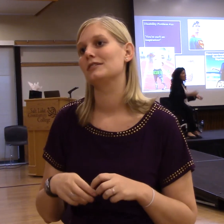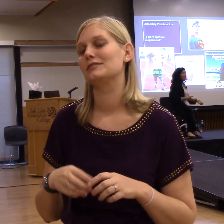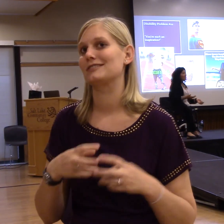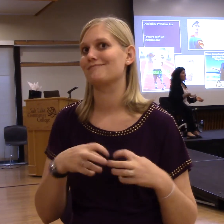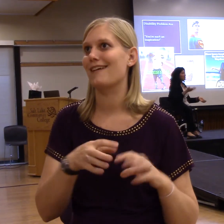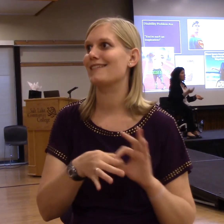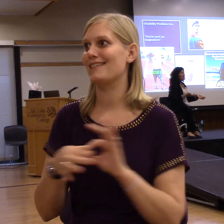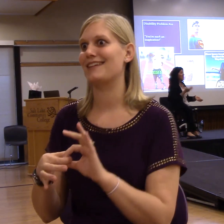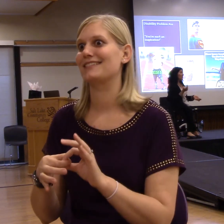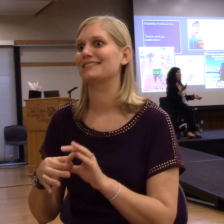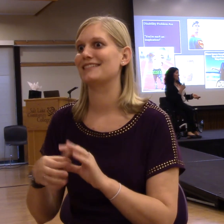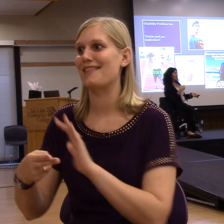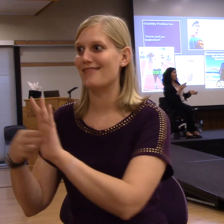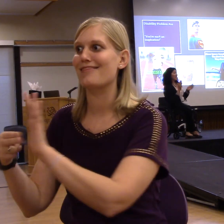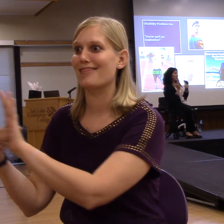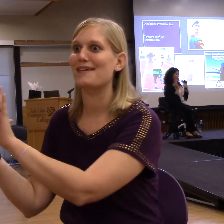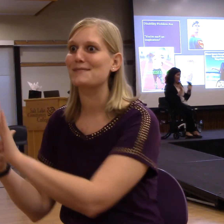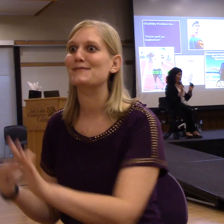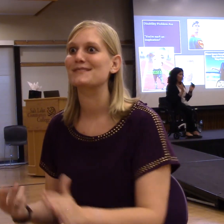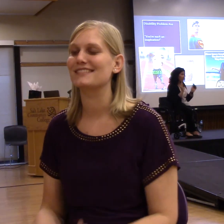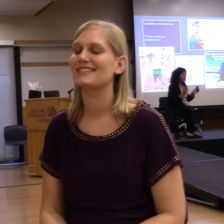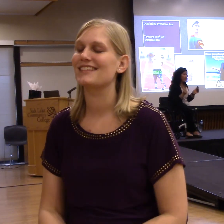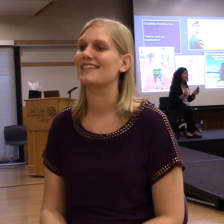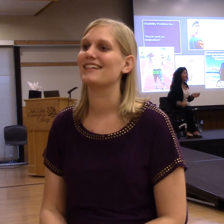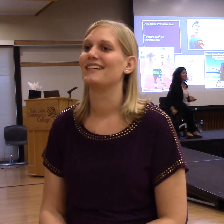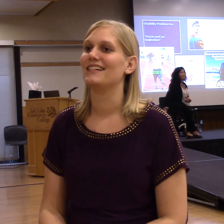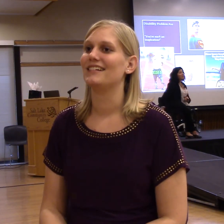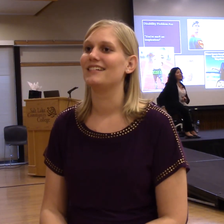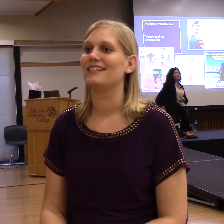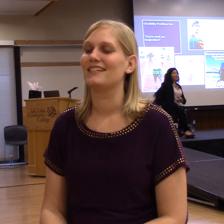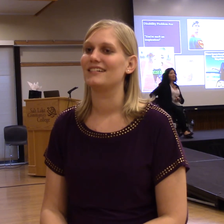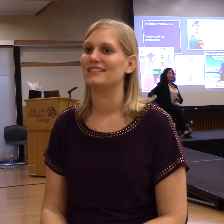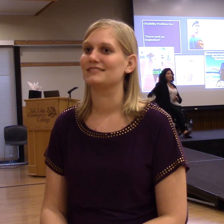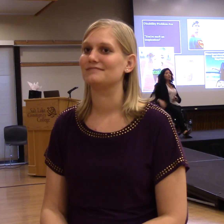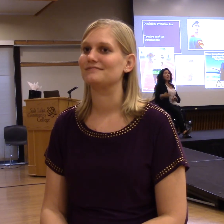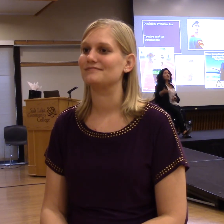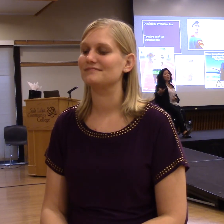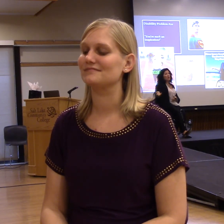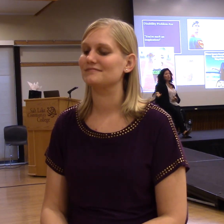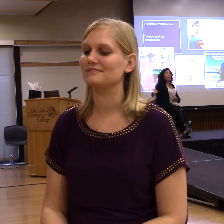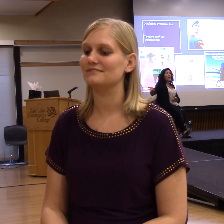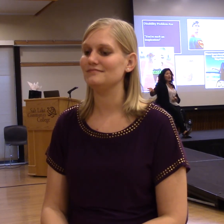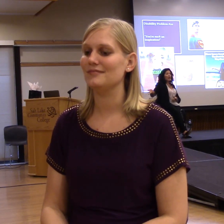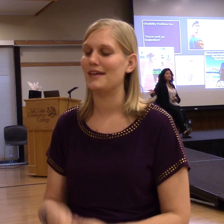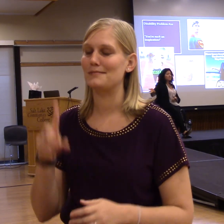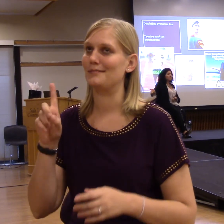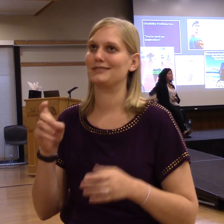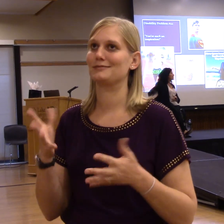our stereotypes and our, kind of understanding, very narrow understanding of disability, is that you must want to